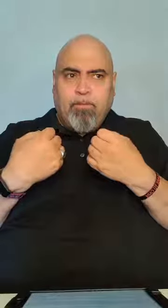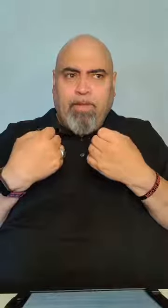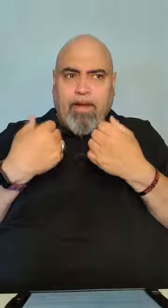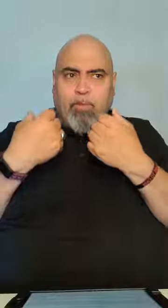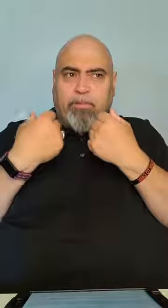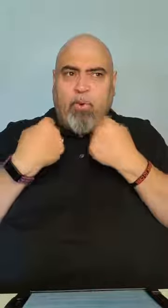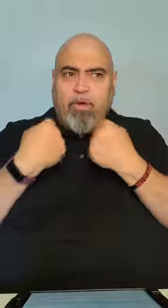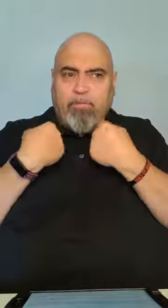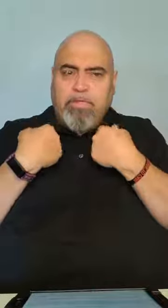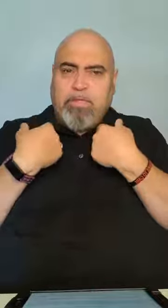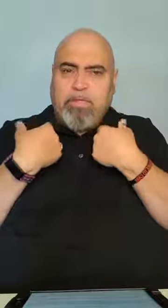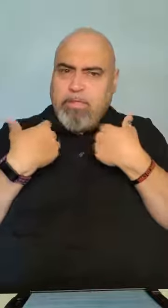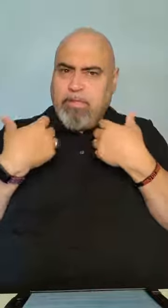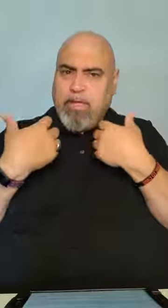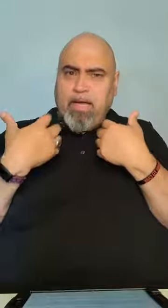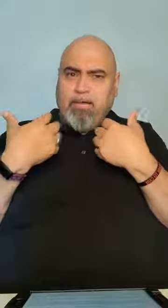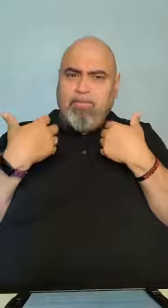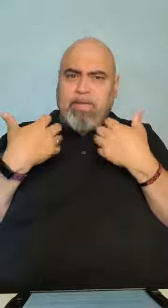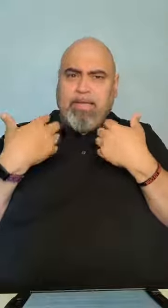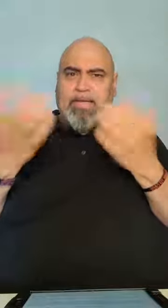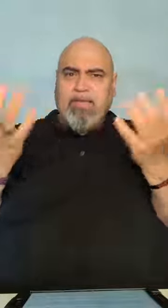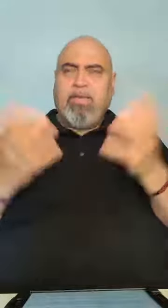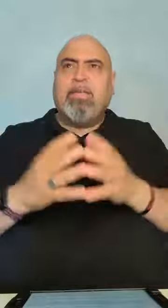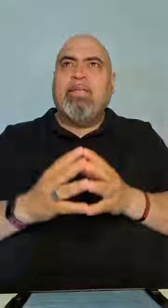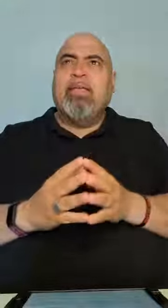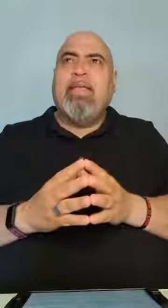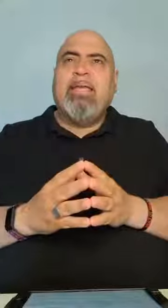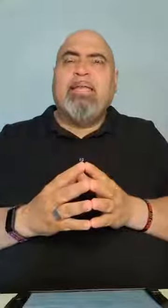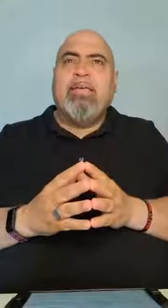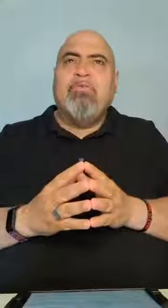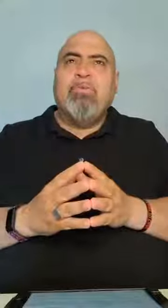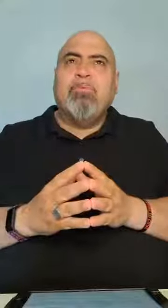that it was important for us to love and live and let live.